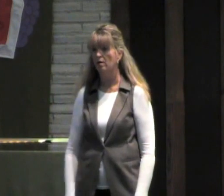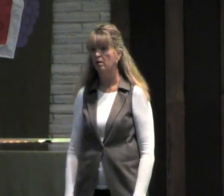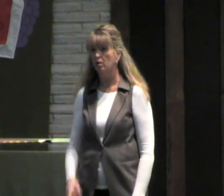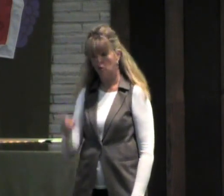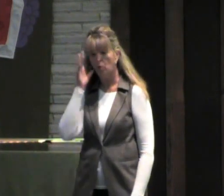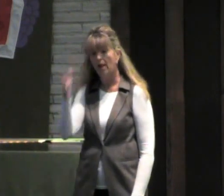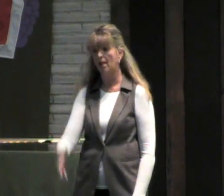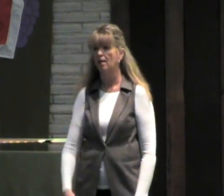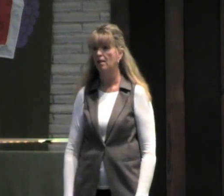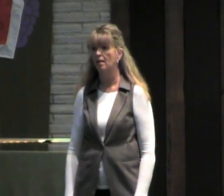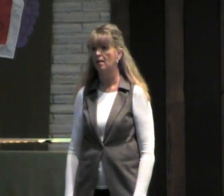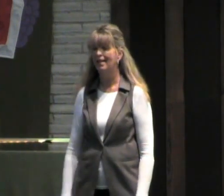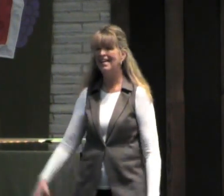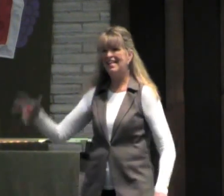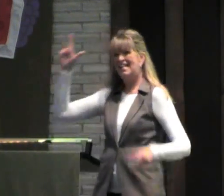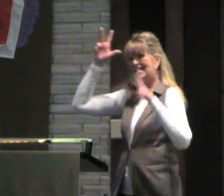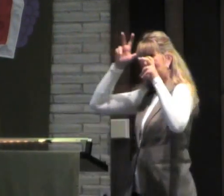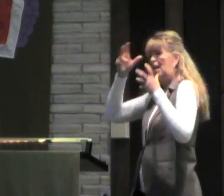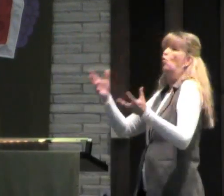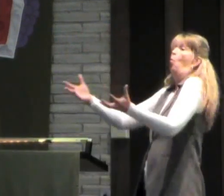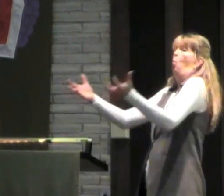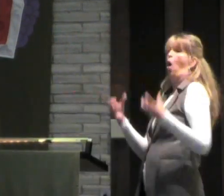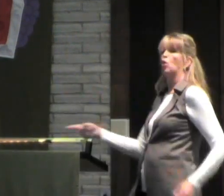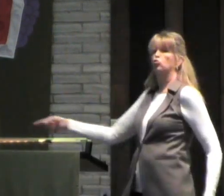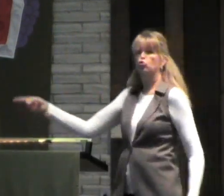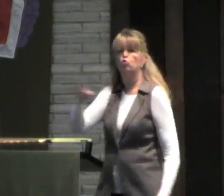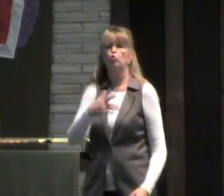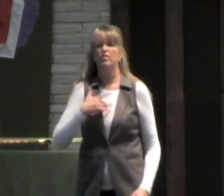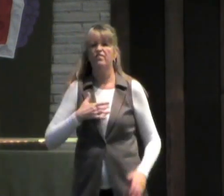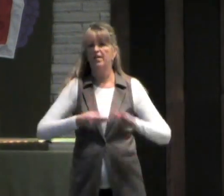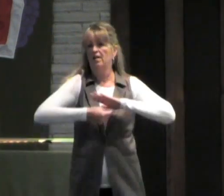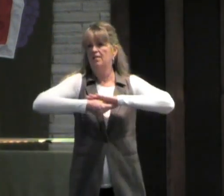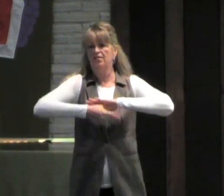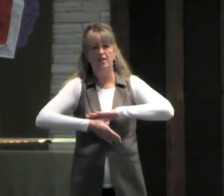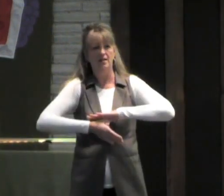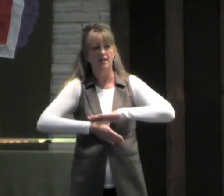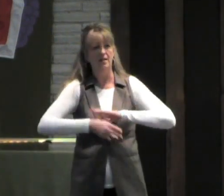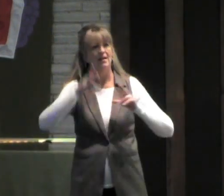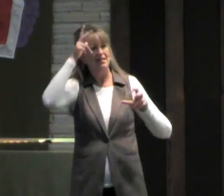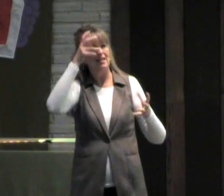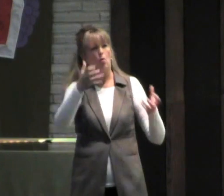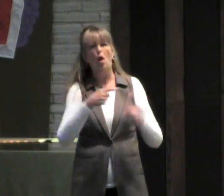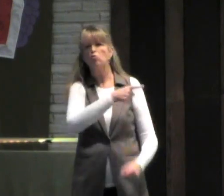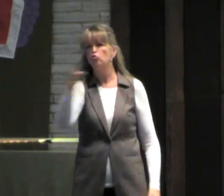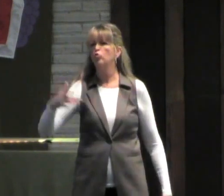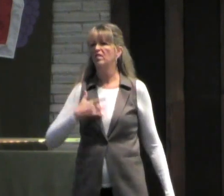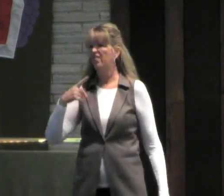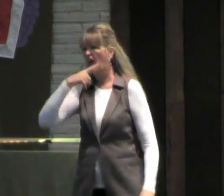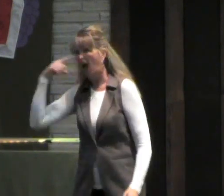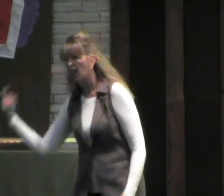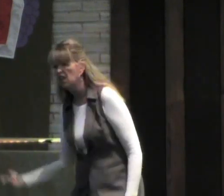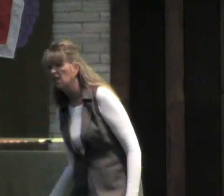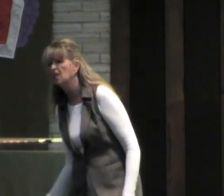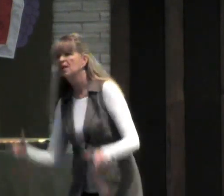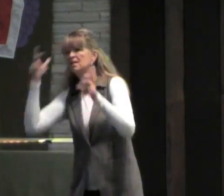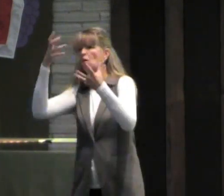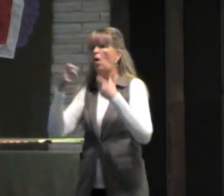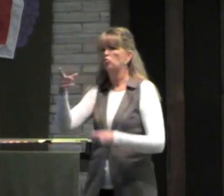You are. And you will. Satan wants you to feel defeated. He wants you to feel ugly.